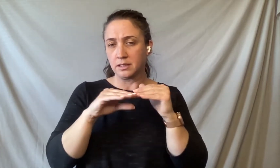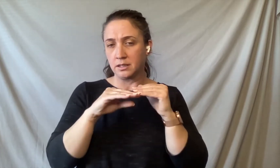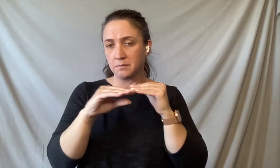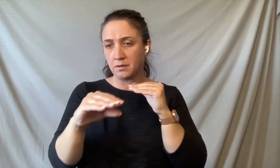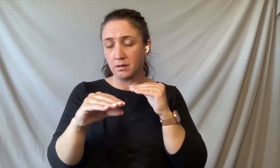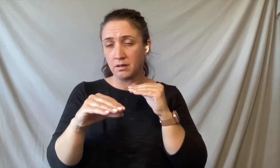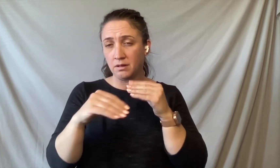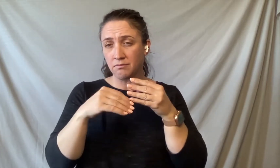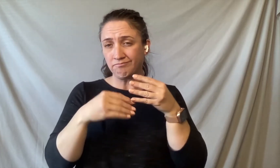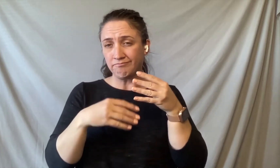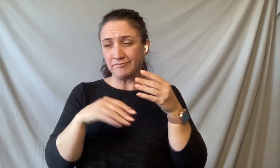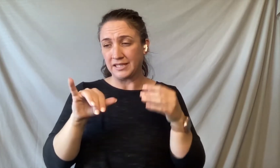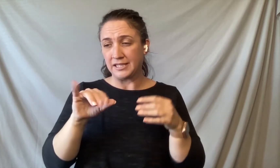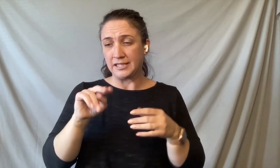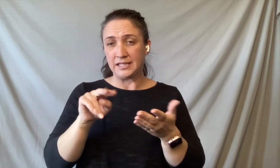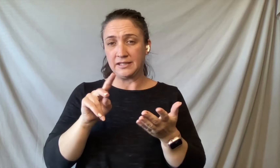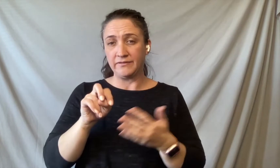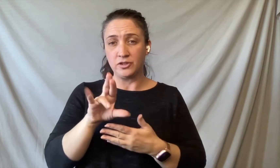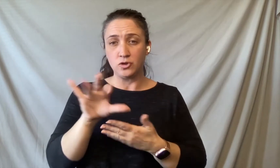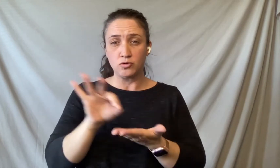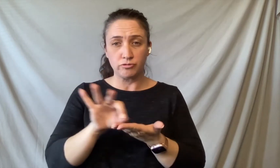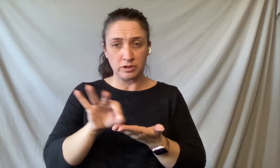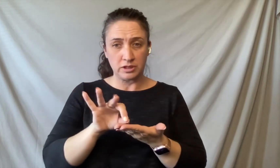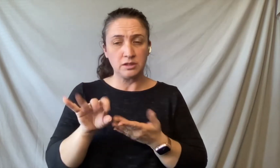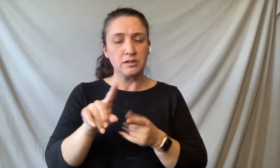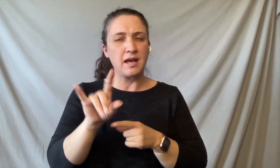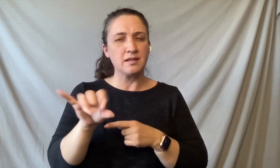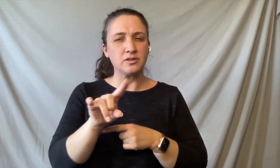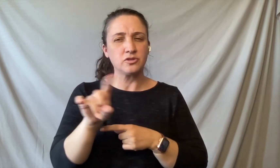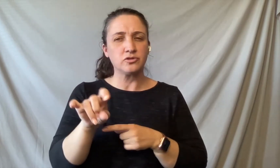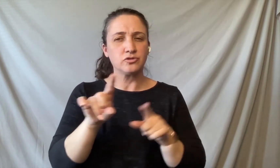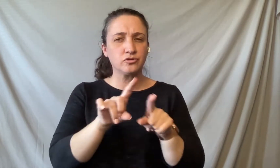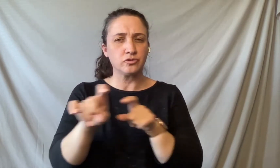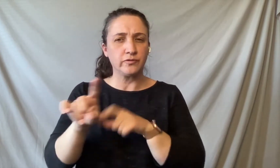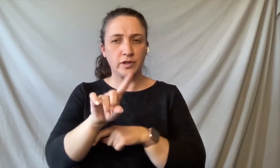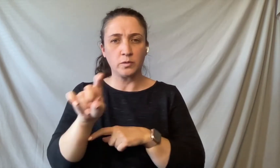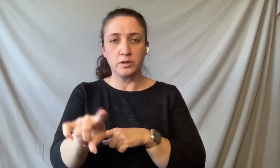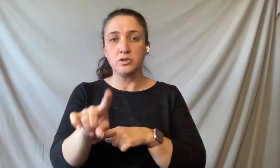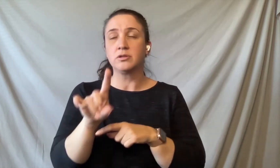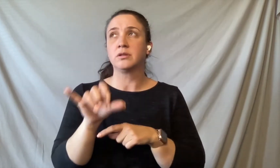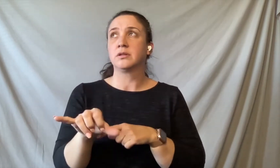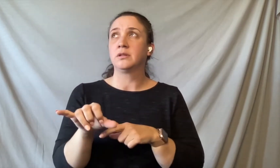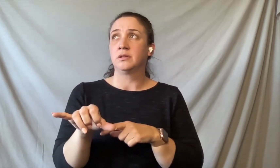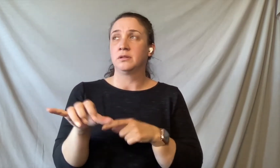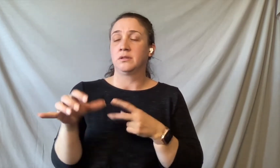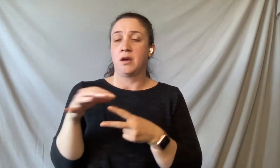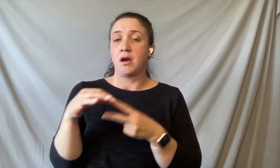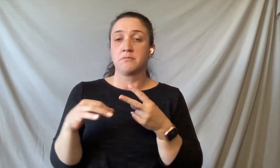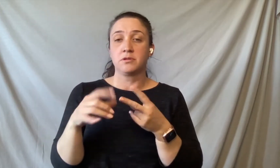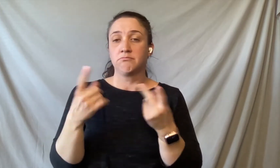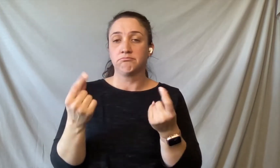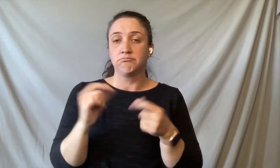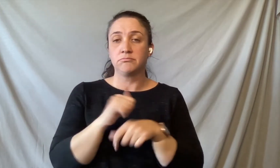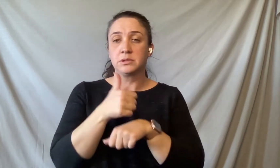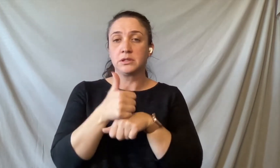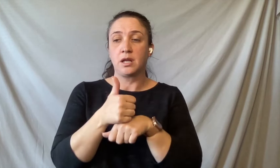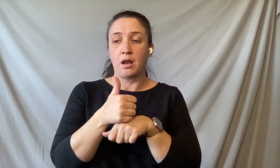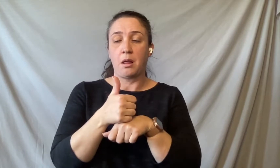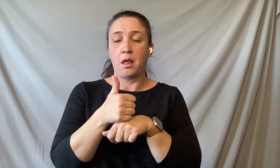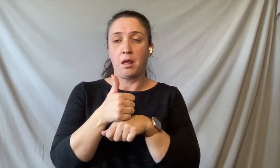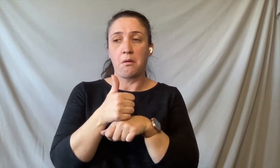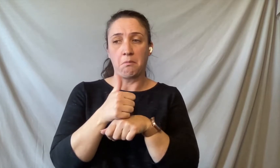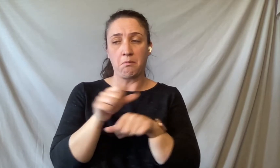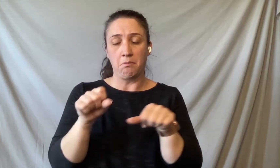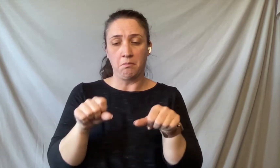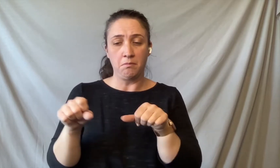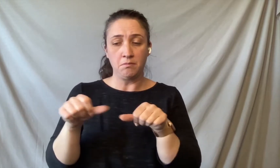survey question, and it's the option to set up capacity for a regional approach to